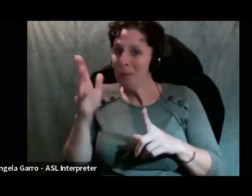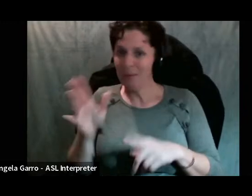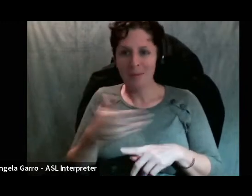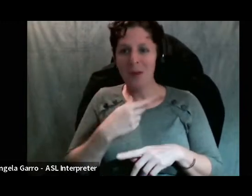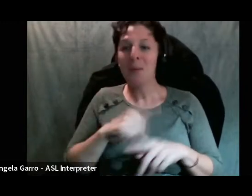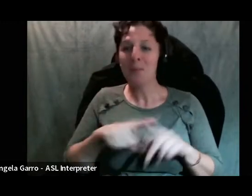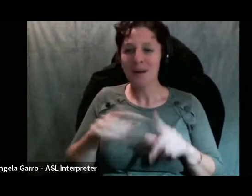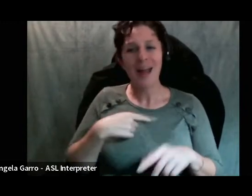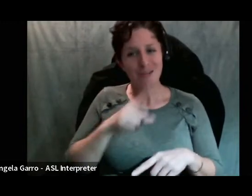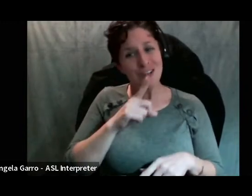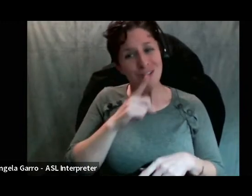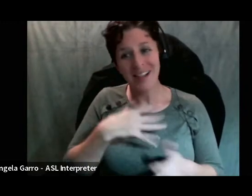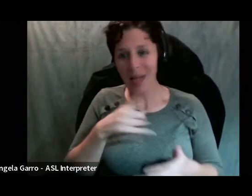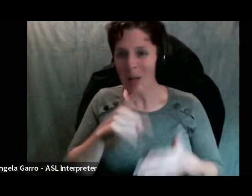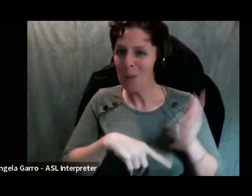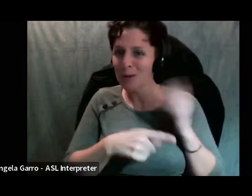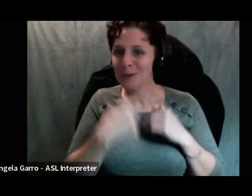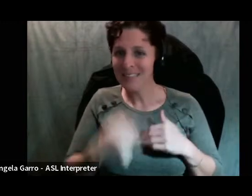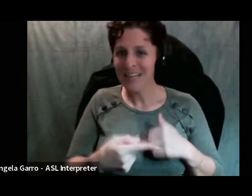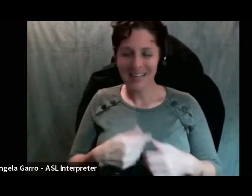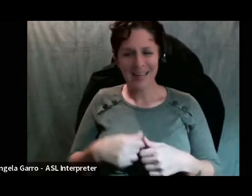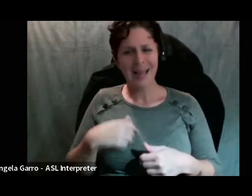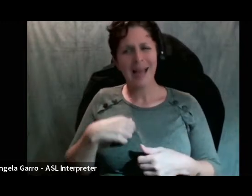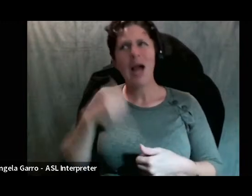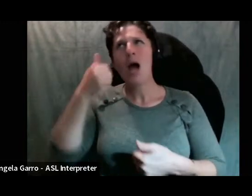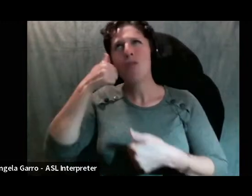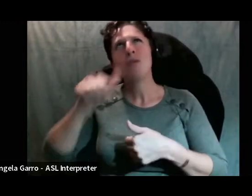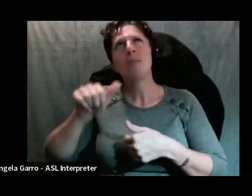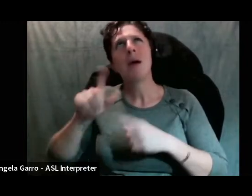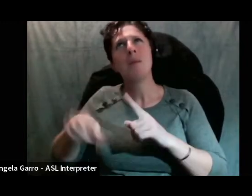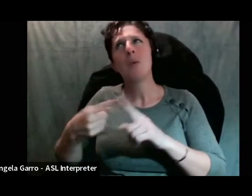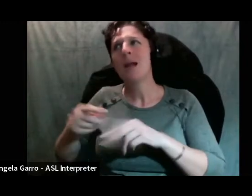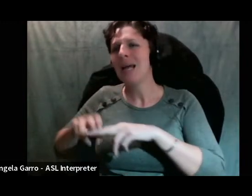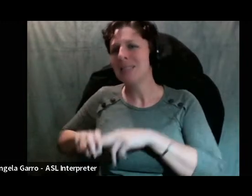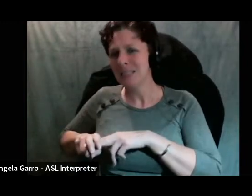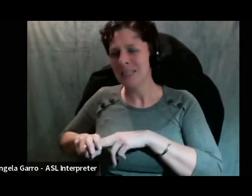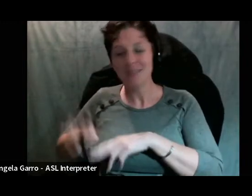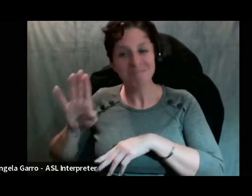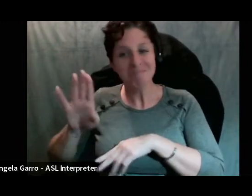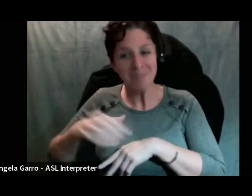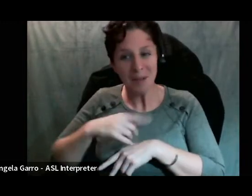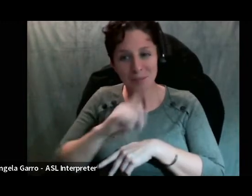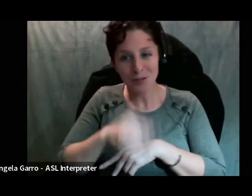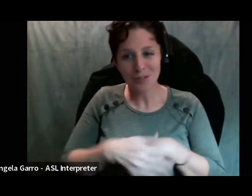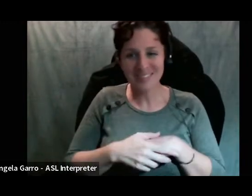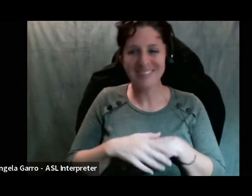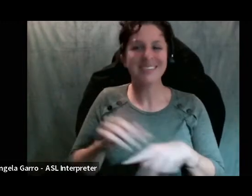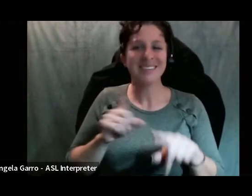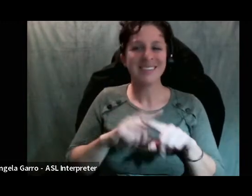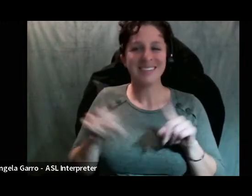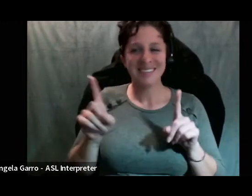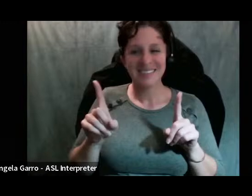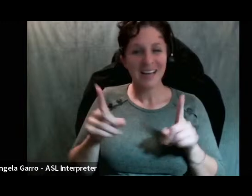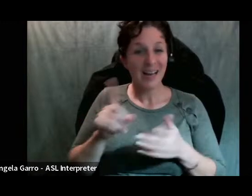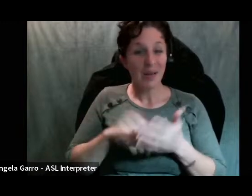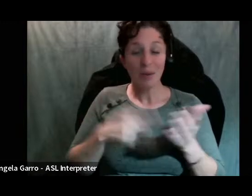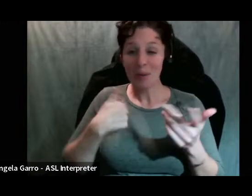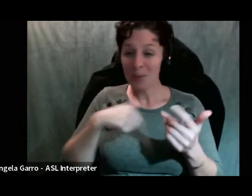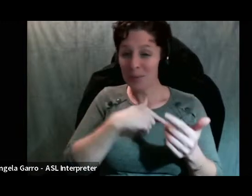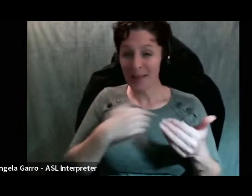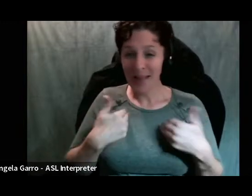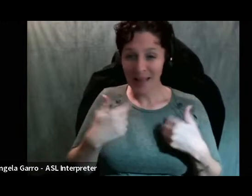it. I'll remember as soon as I sit down, I'm sure. But what we have going on are